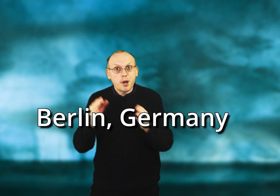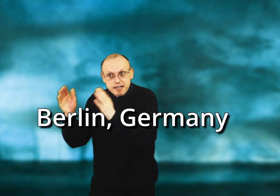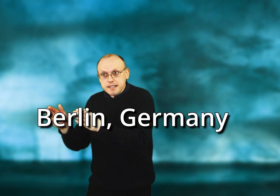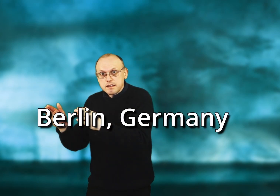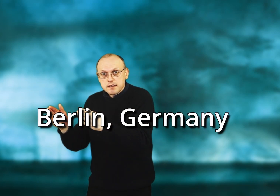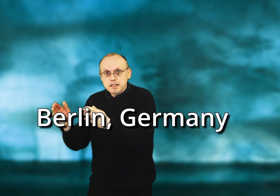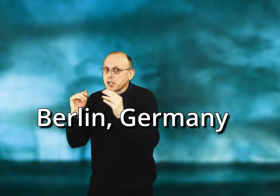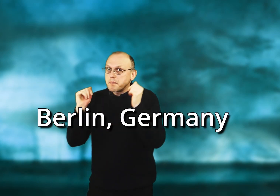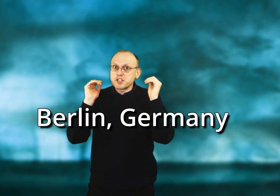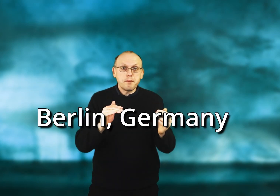Berlin, Germany.